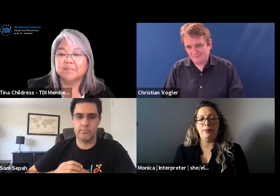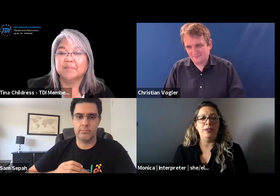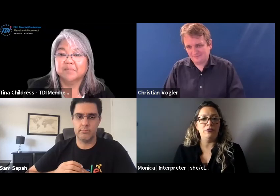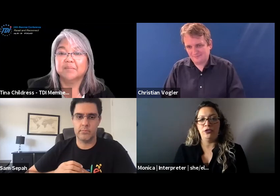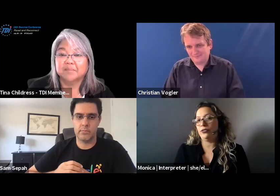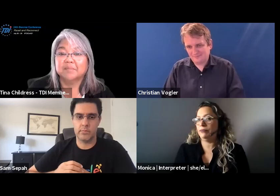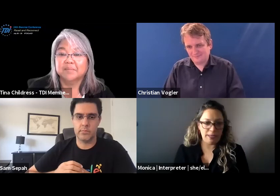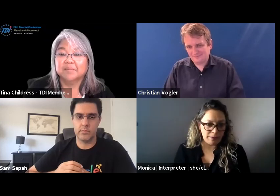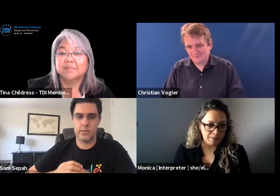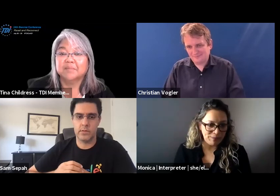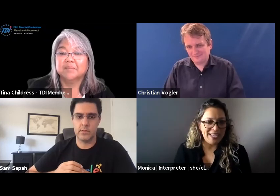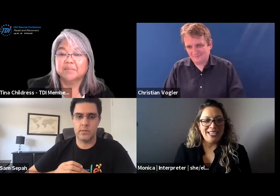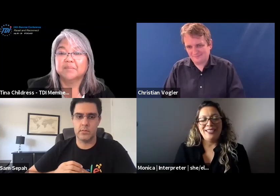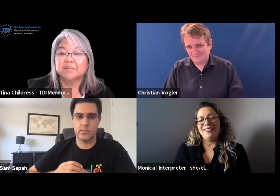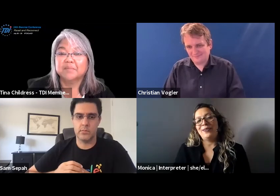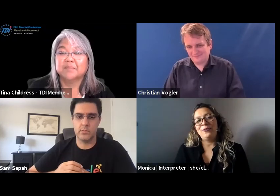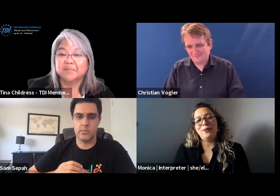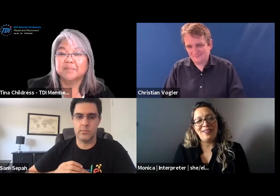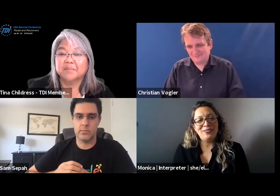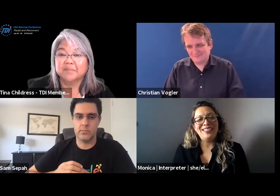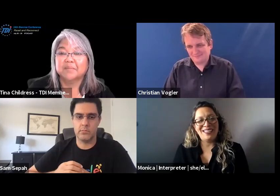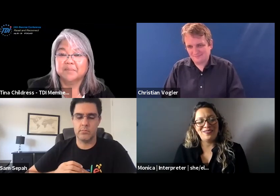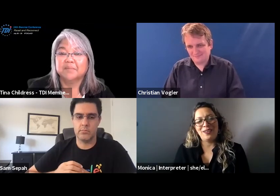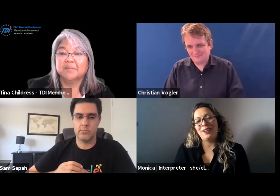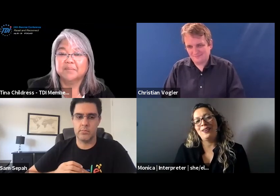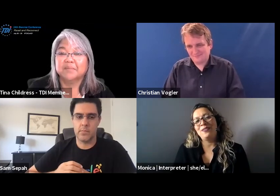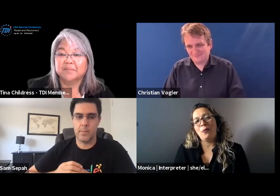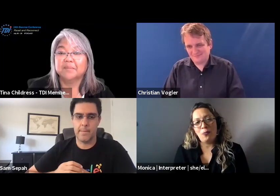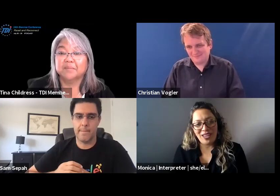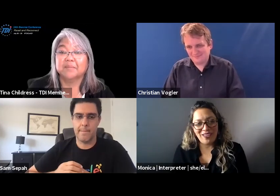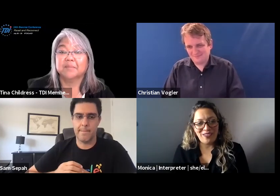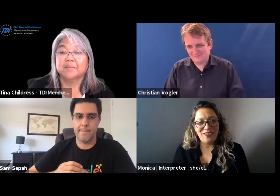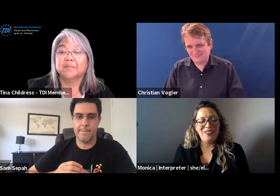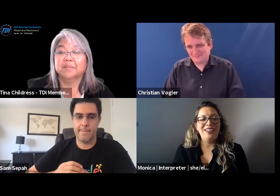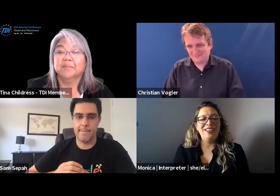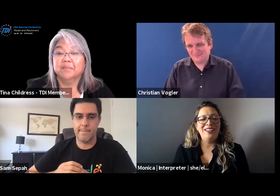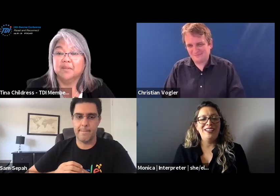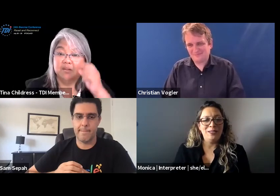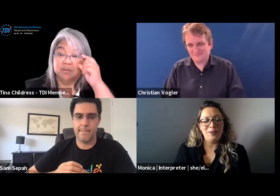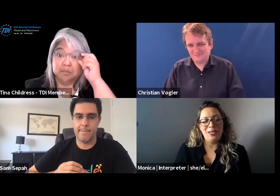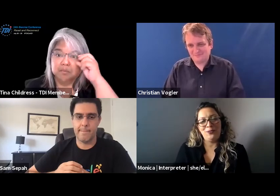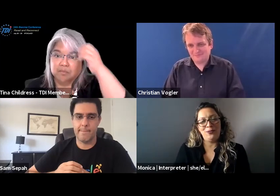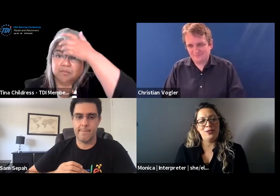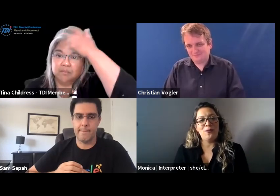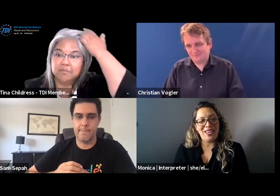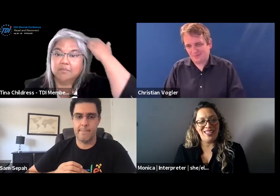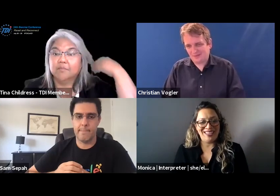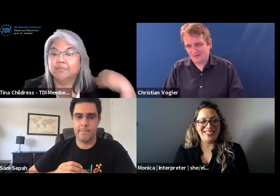that are just pitiful. So you have to identify where it is being used in a way that is